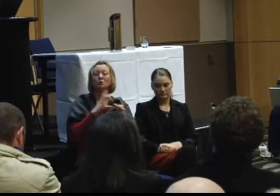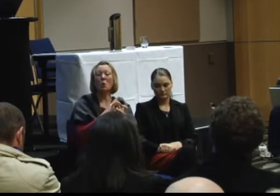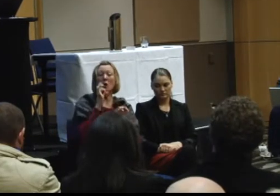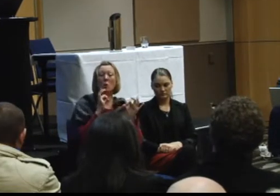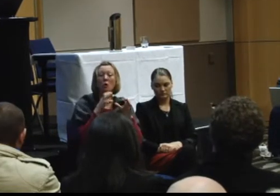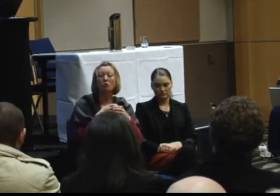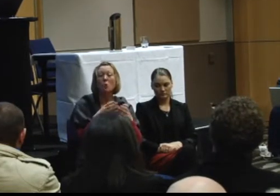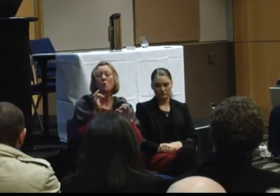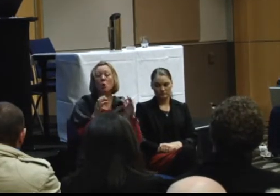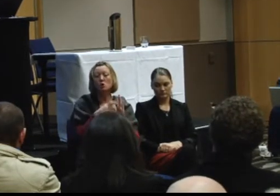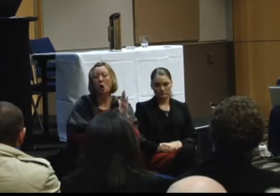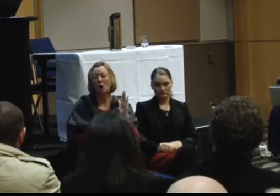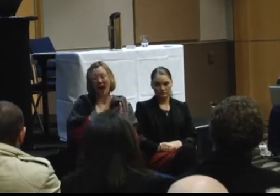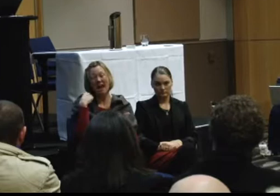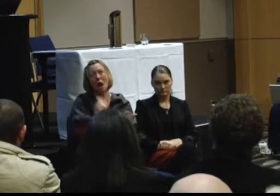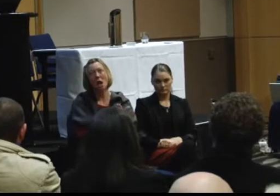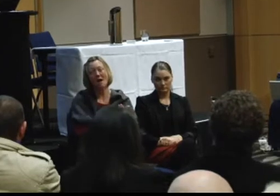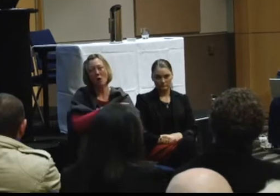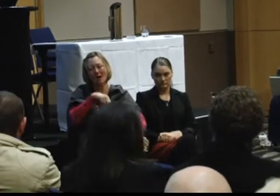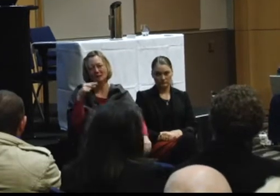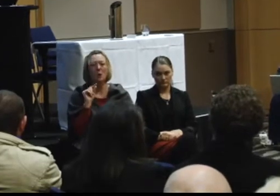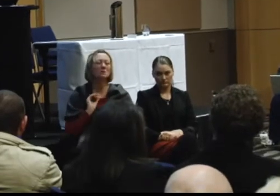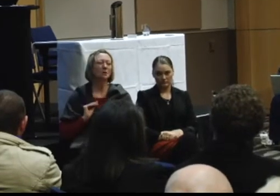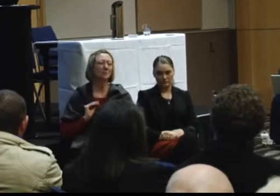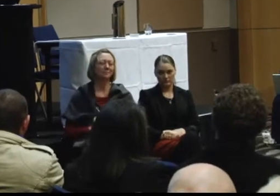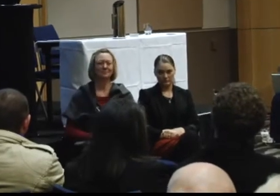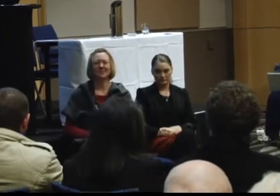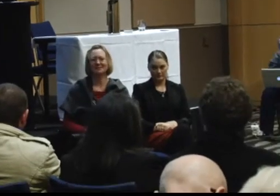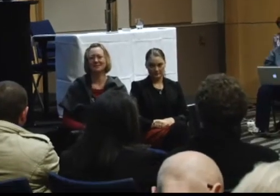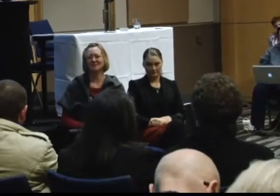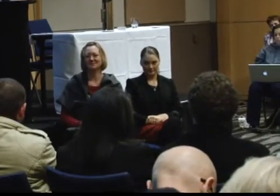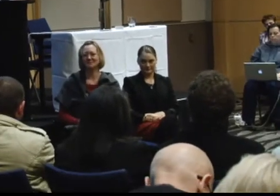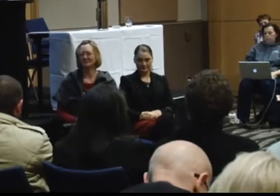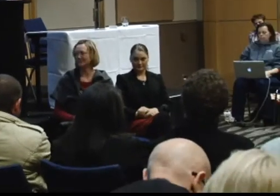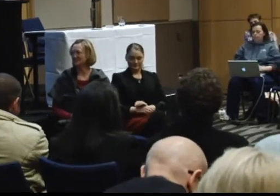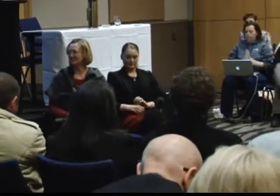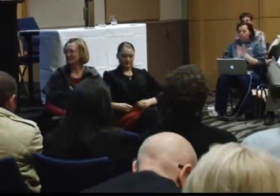Google Doc. I could keep going for ages, but I'm going to stop. Thanks. Thank you, Claire.